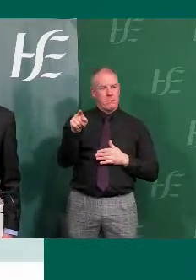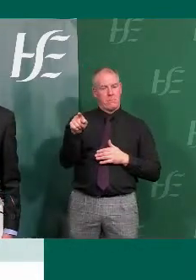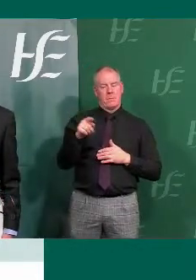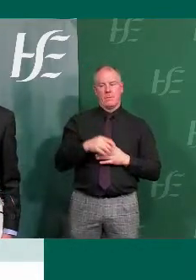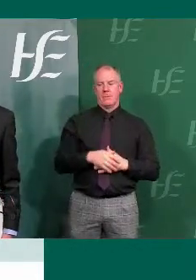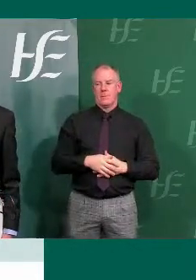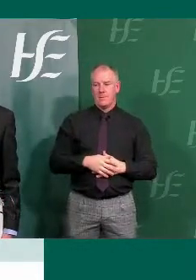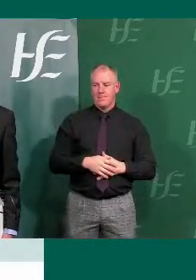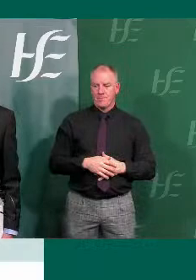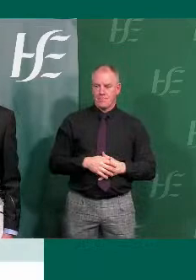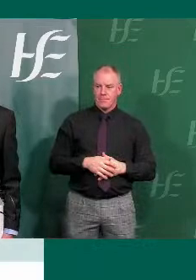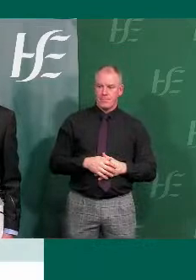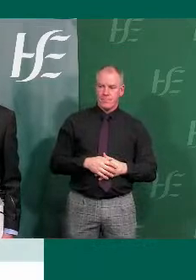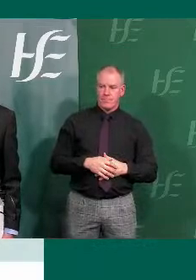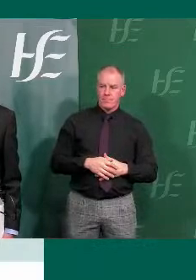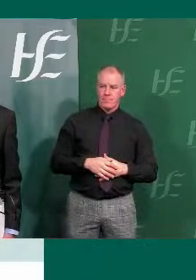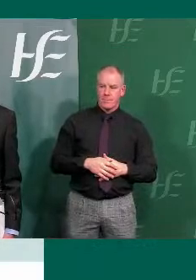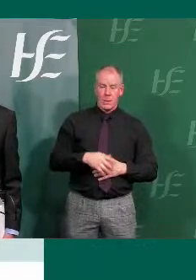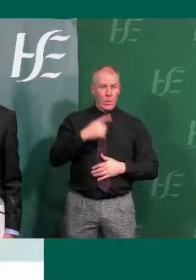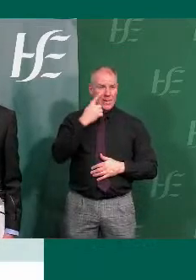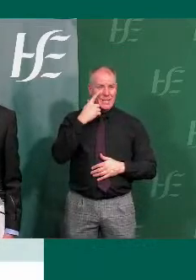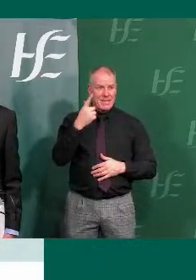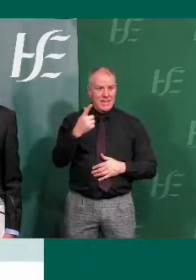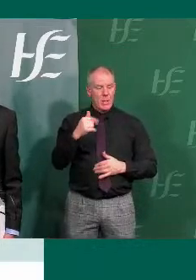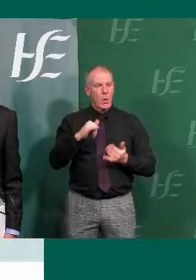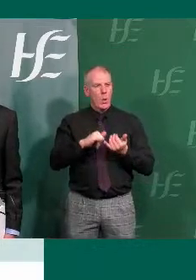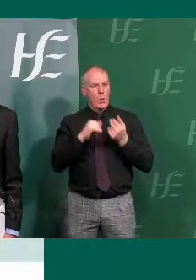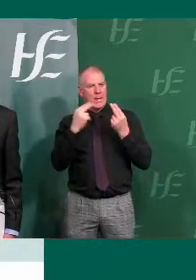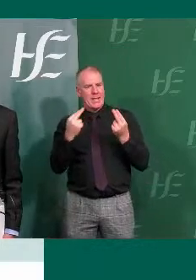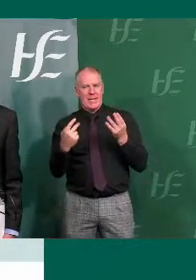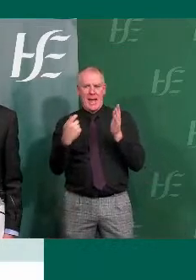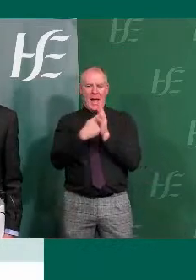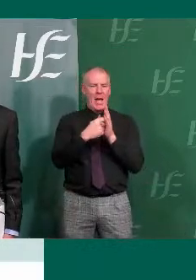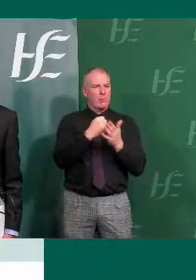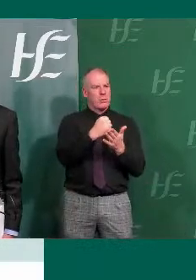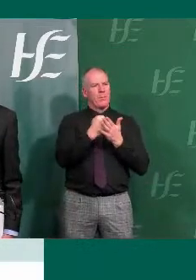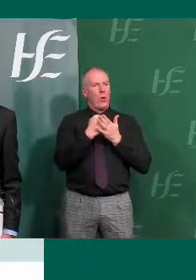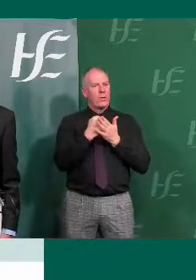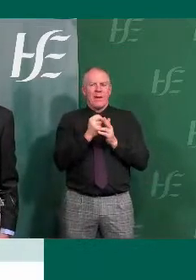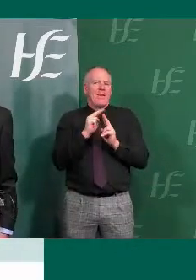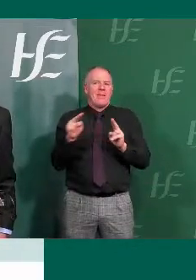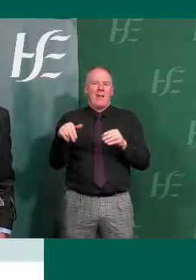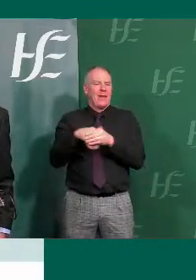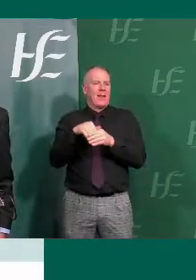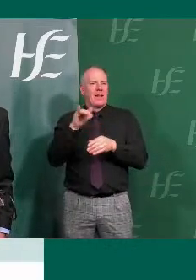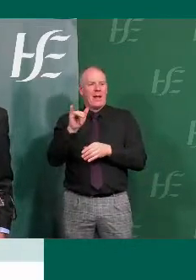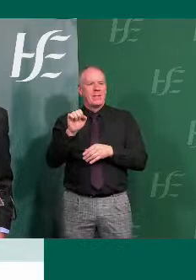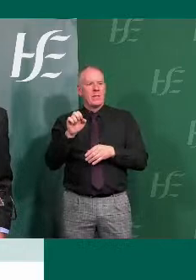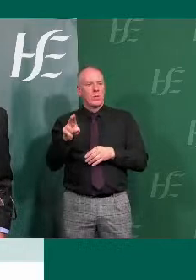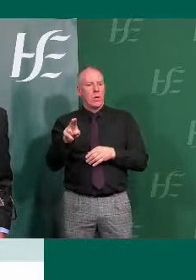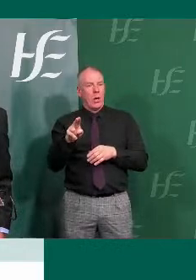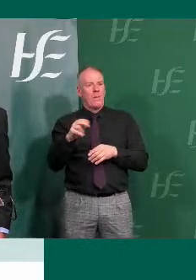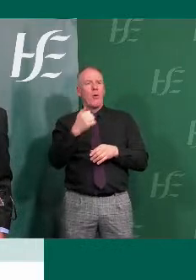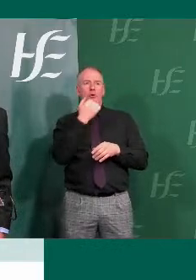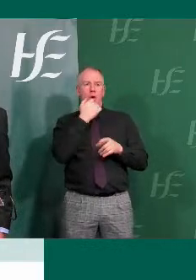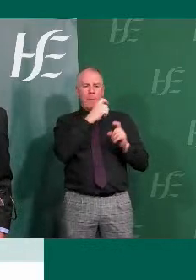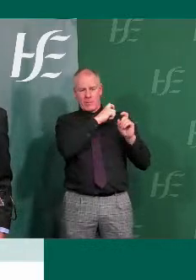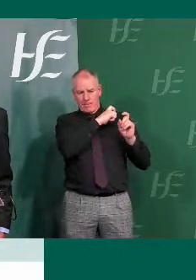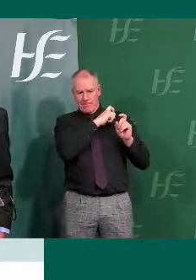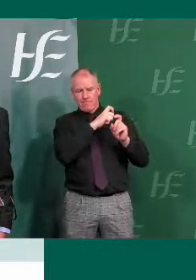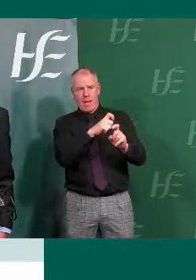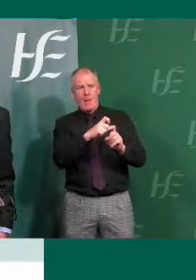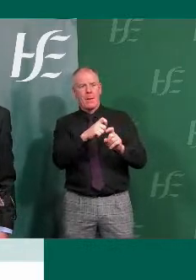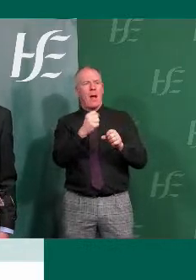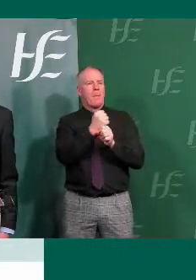here that we've also looked at those patients requiring additional support outside ICU, and the figure is steadied in recent weeks at